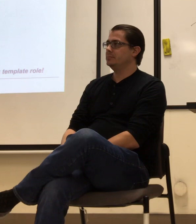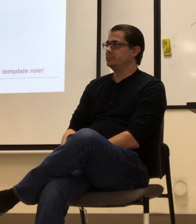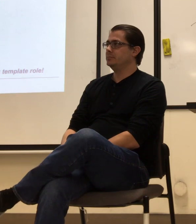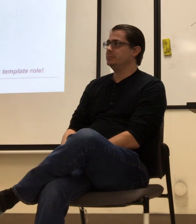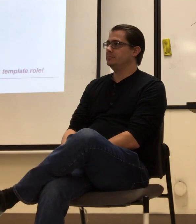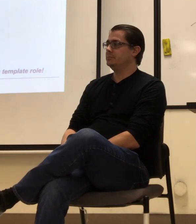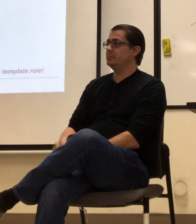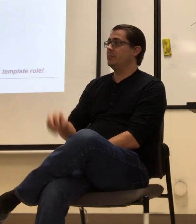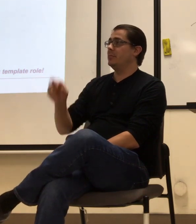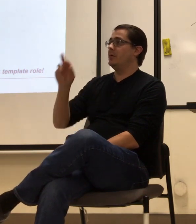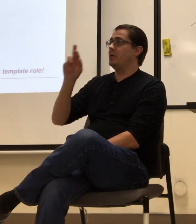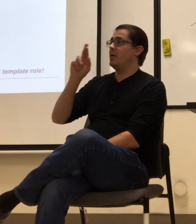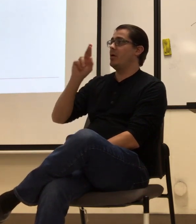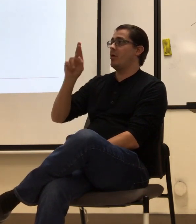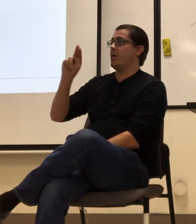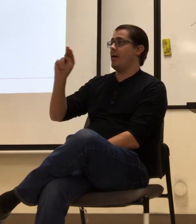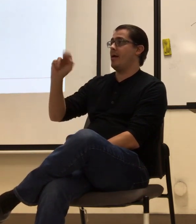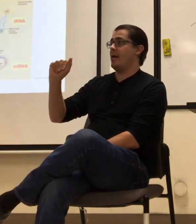So RNA,